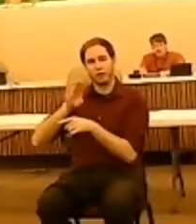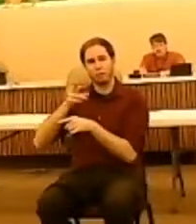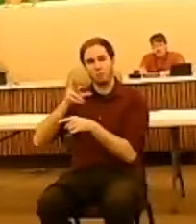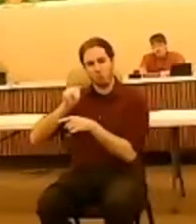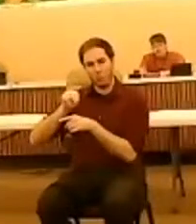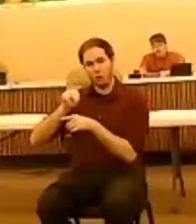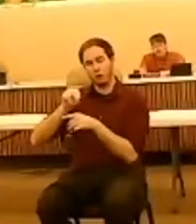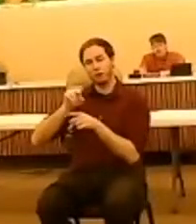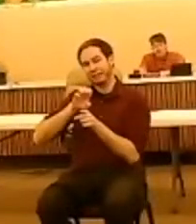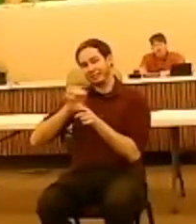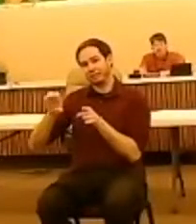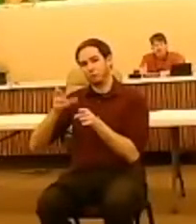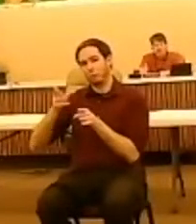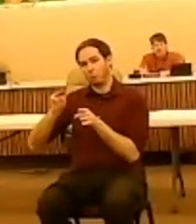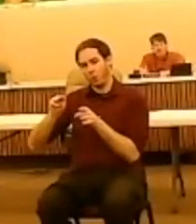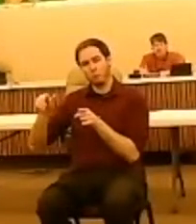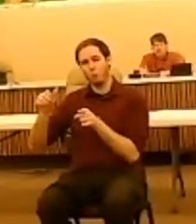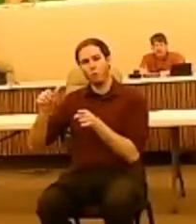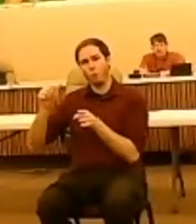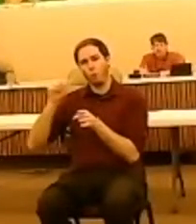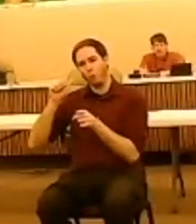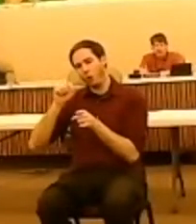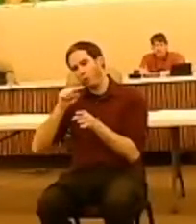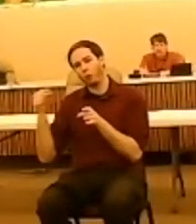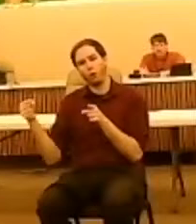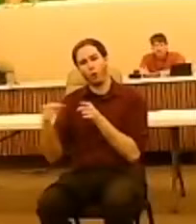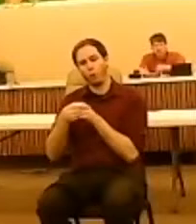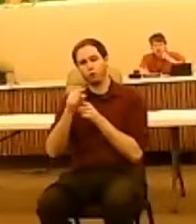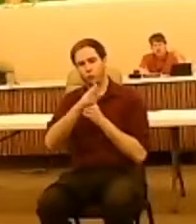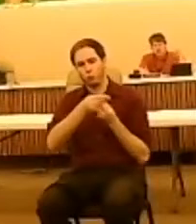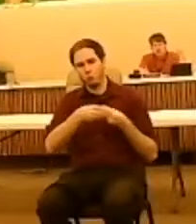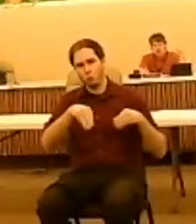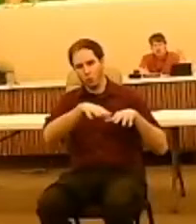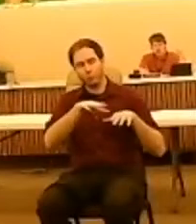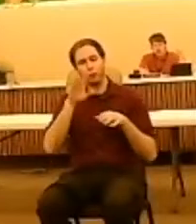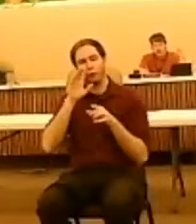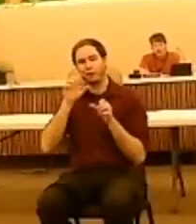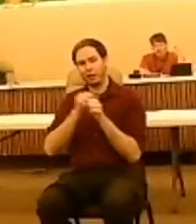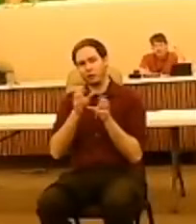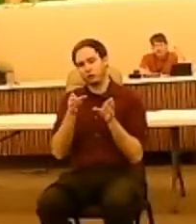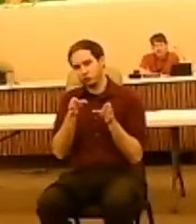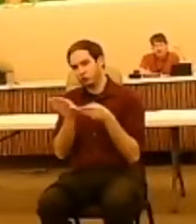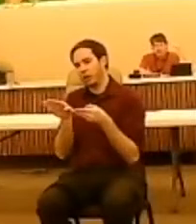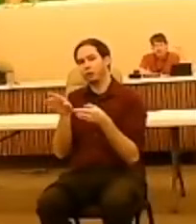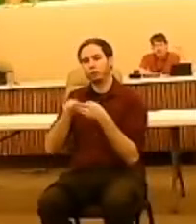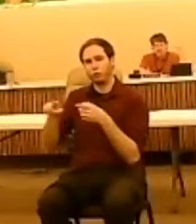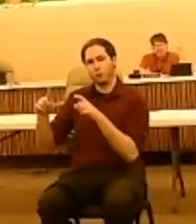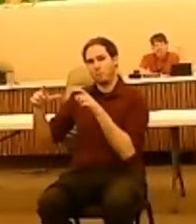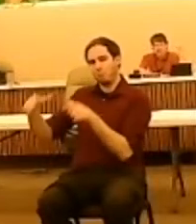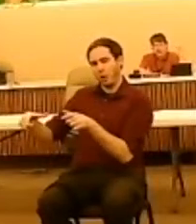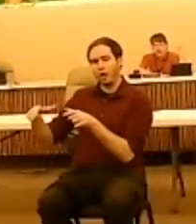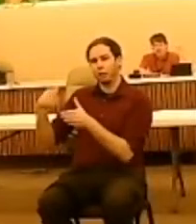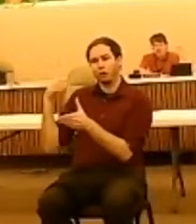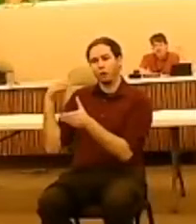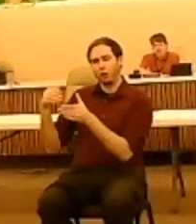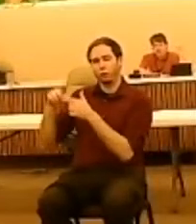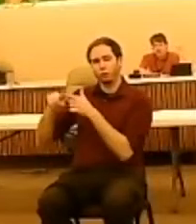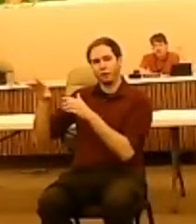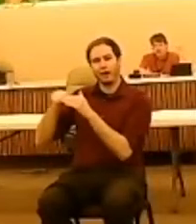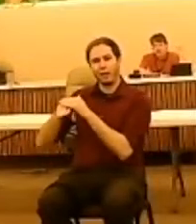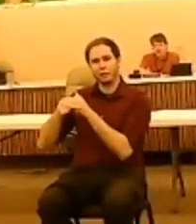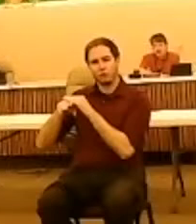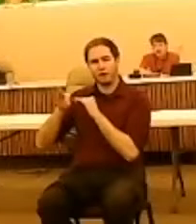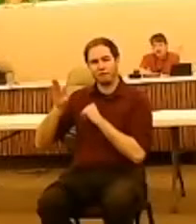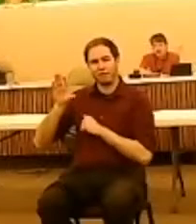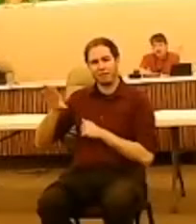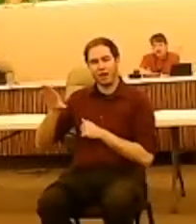of the berm would no longer go to the back of your properties. It would be channeled to the pond that would be closer to the entrance of